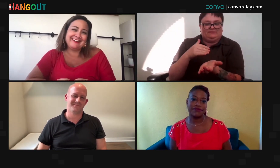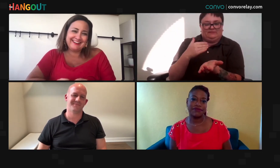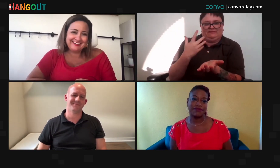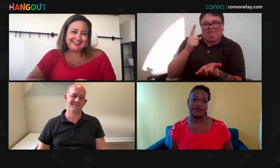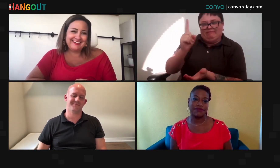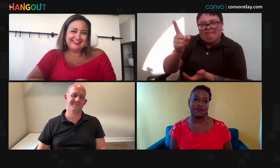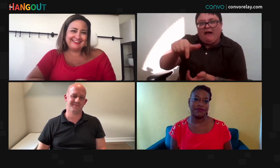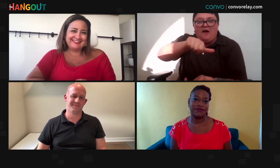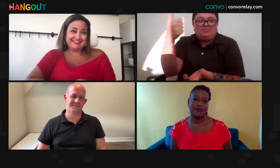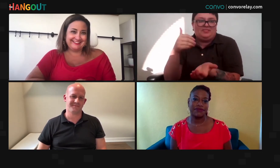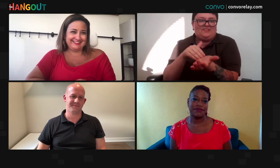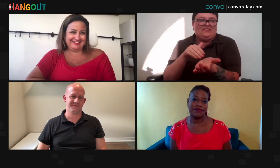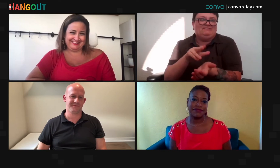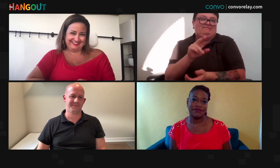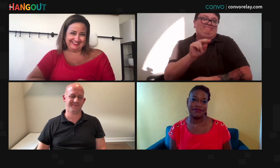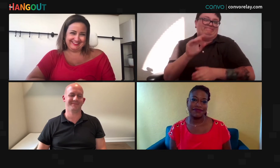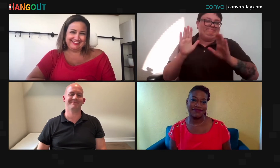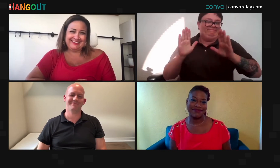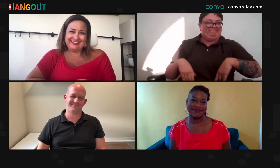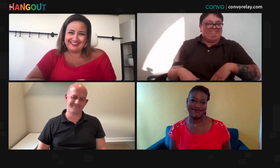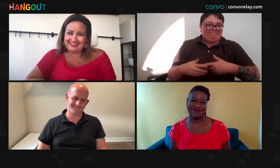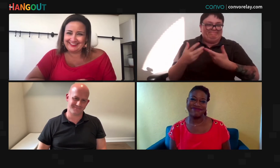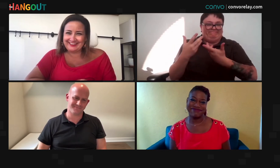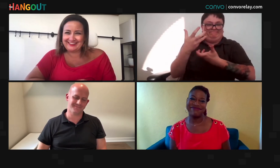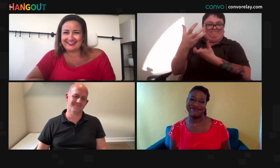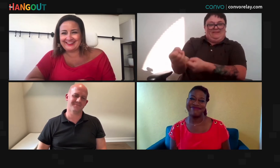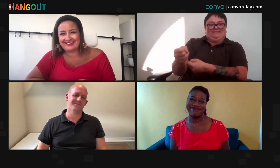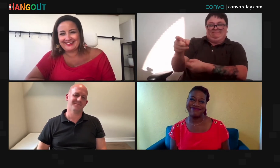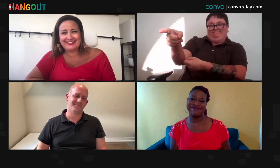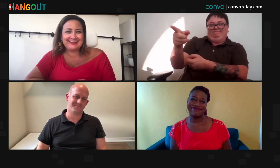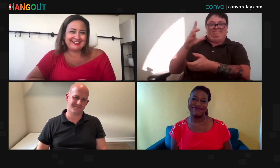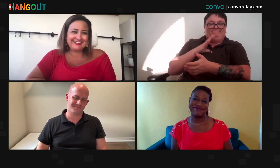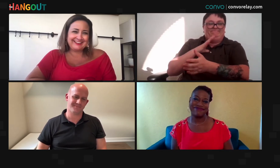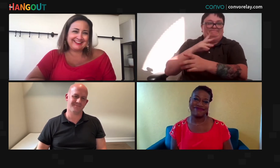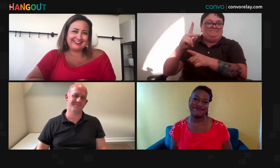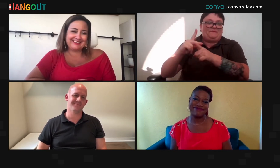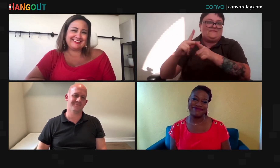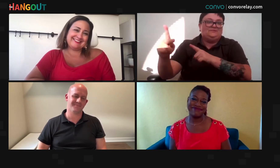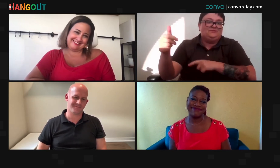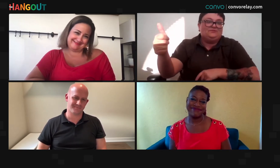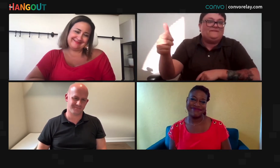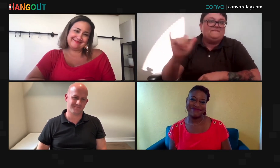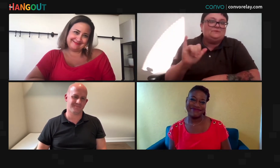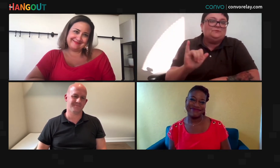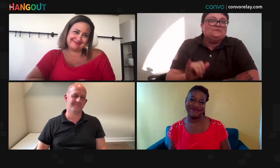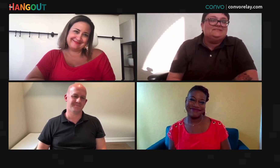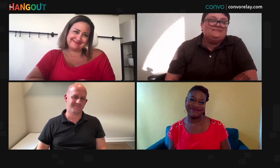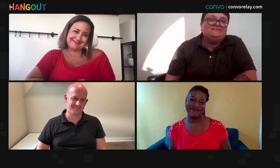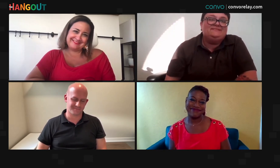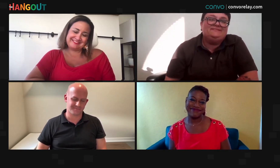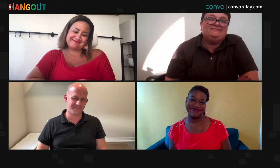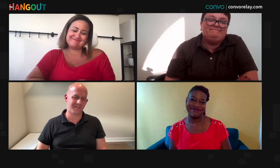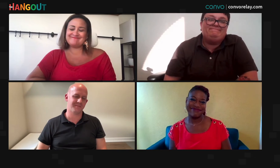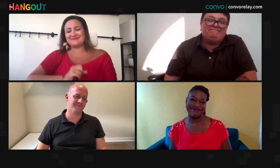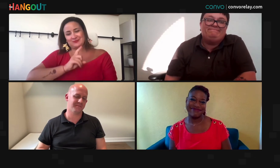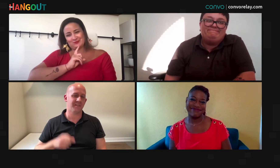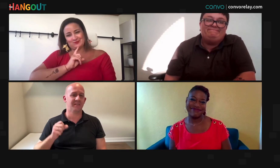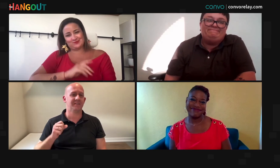flow. I'm not going to tell them what to do or scold another doctor. You know, a doctor wouldn't do that to another doctor. You have to trust their professional opinion because they're a professional